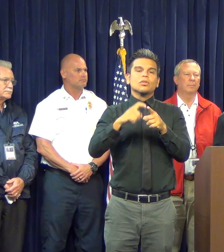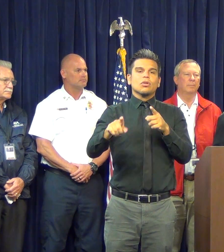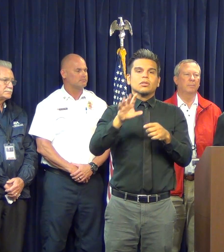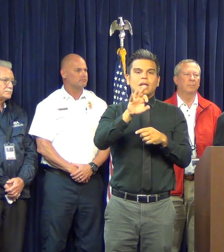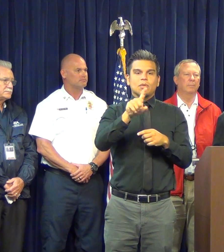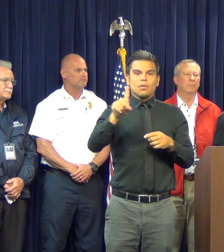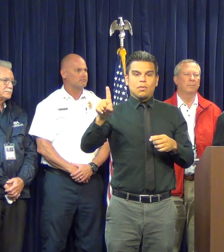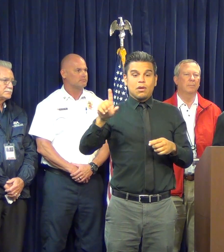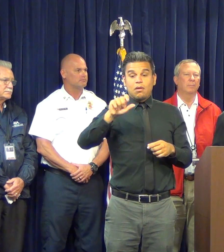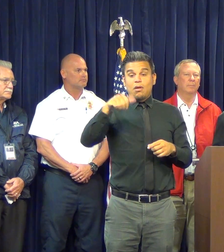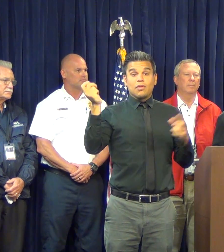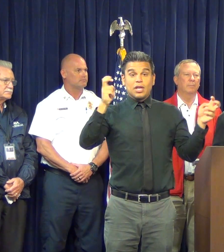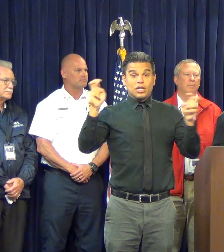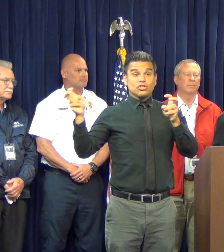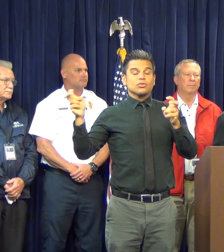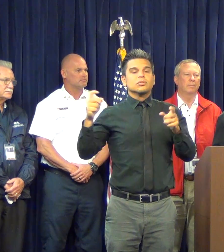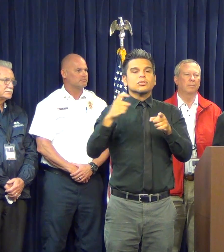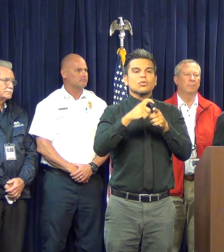630-CITY.